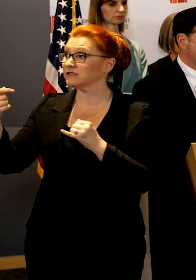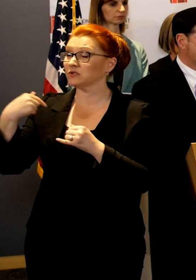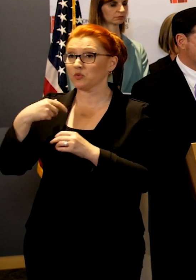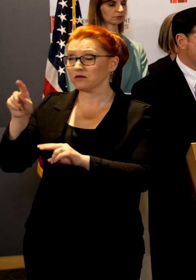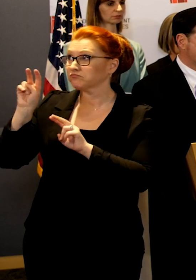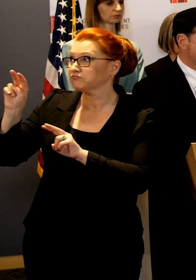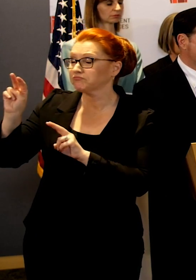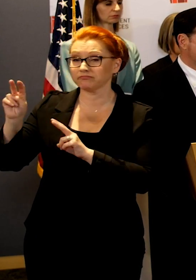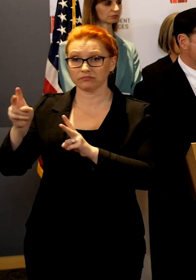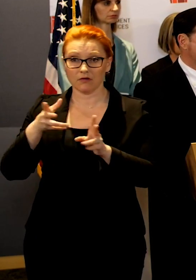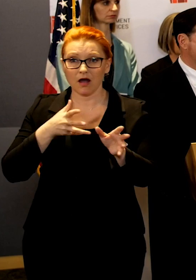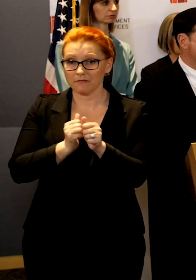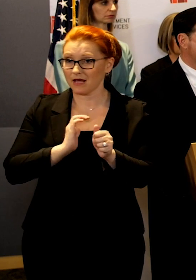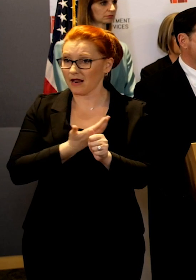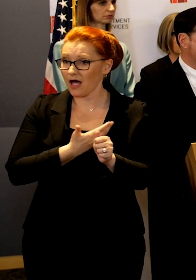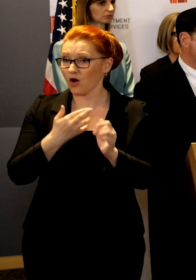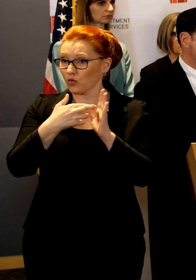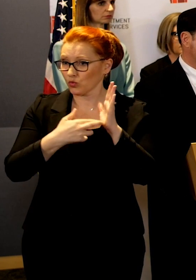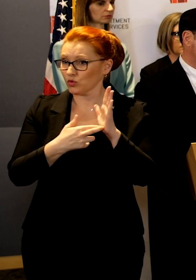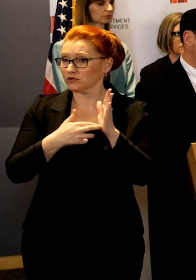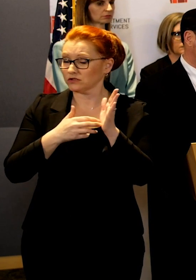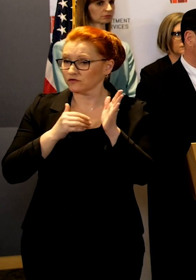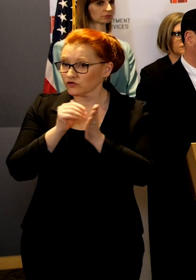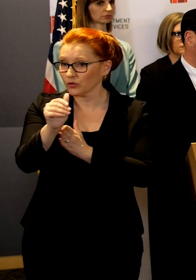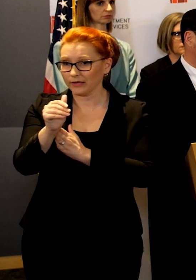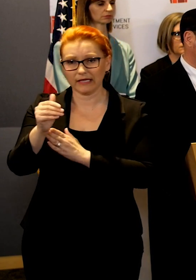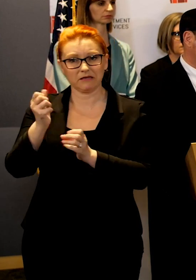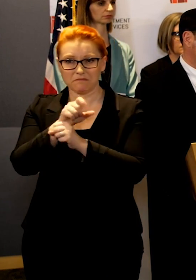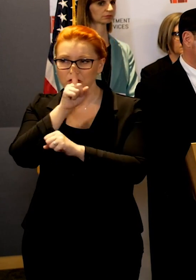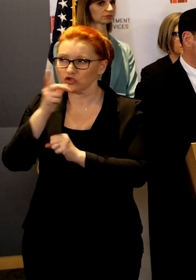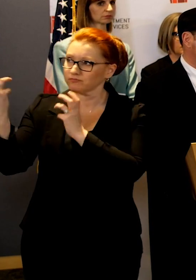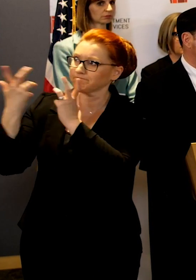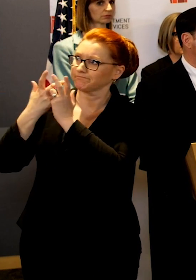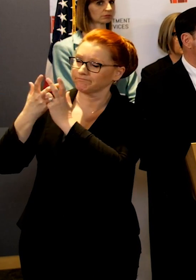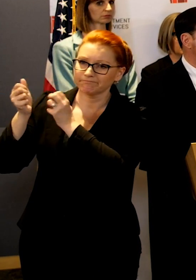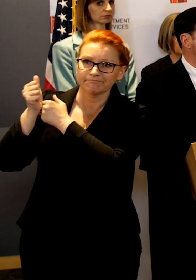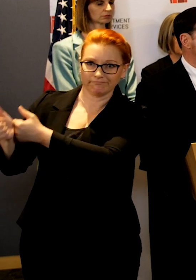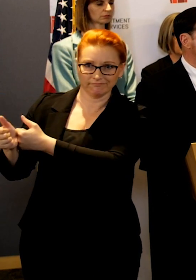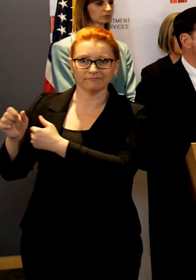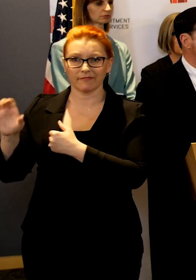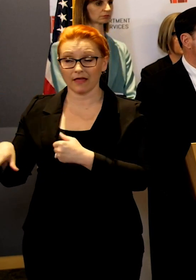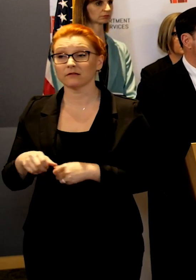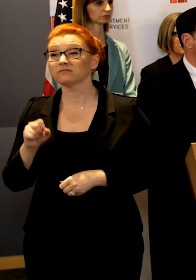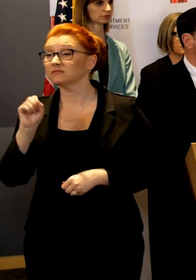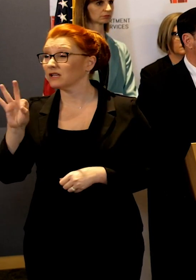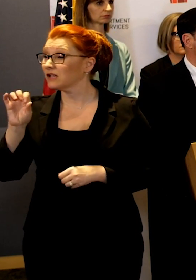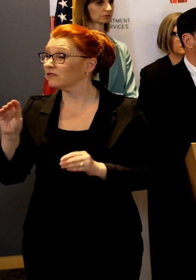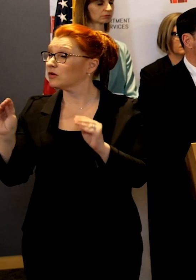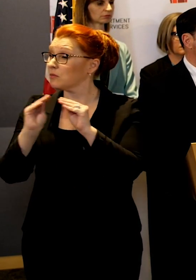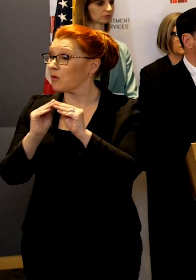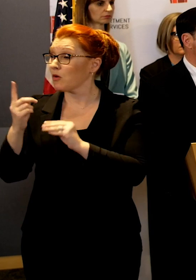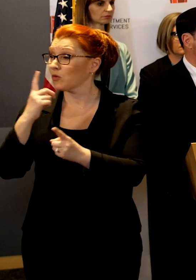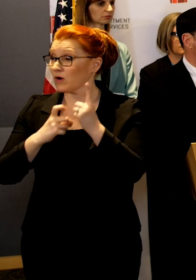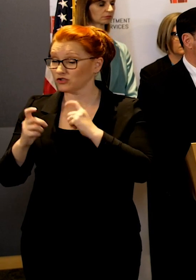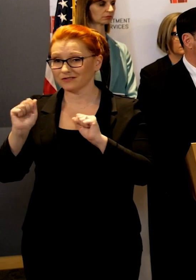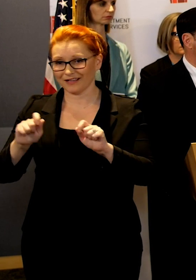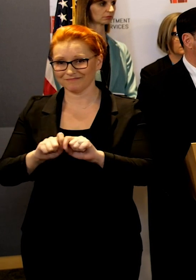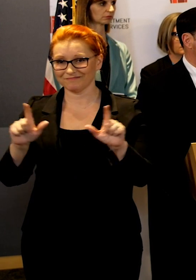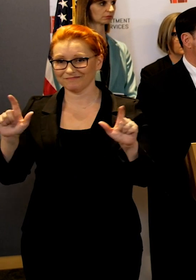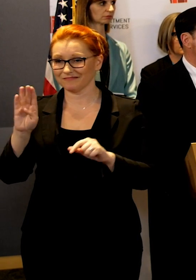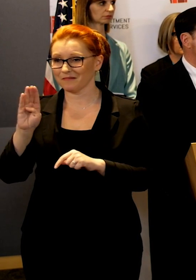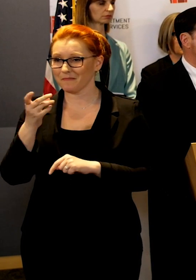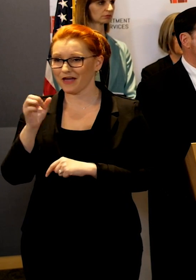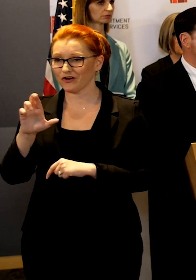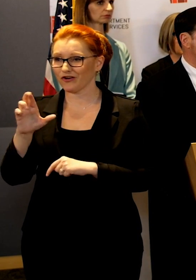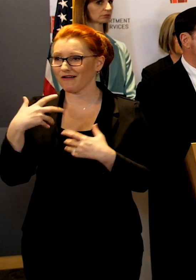put our processes into place to be in compliance with those guidelines. If you have additional questions, you can go to our